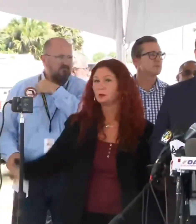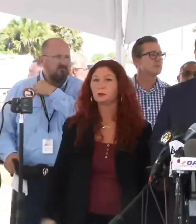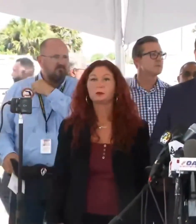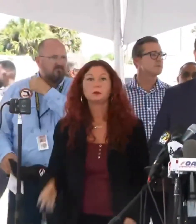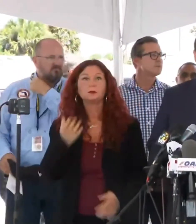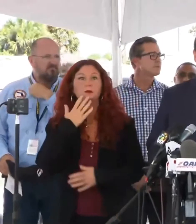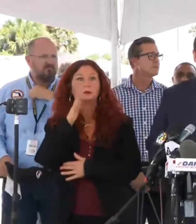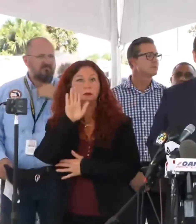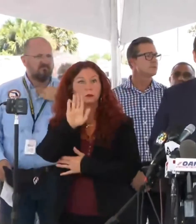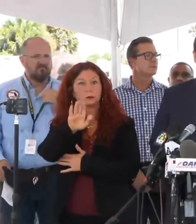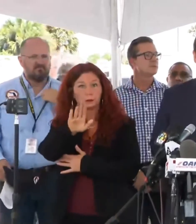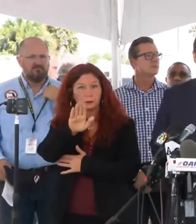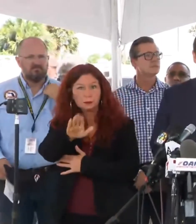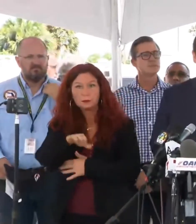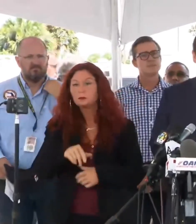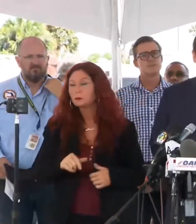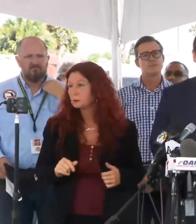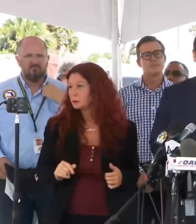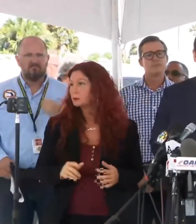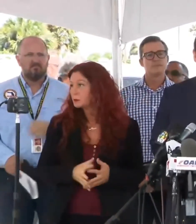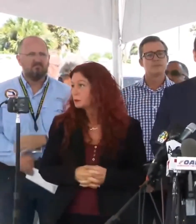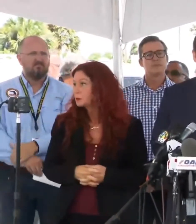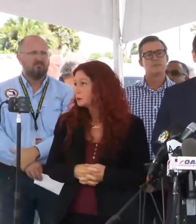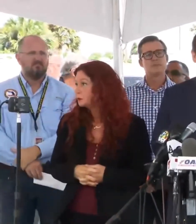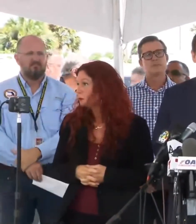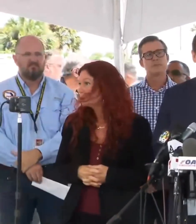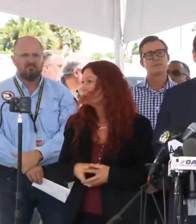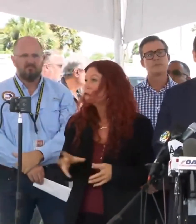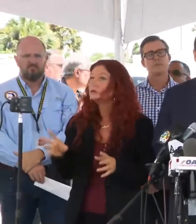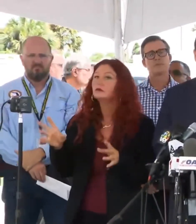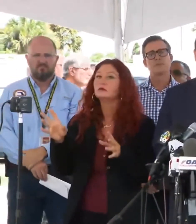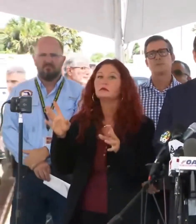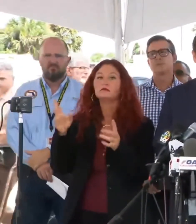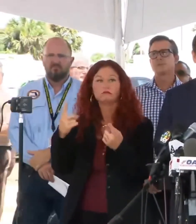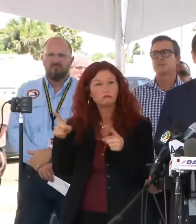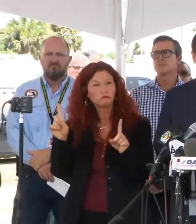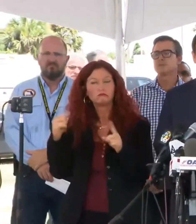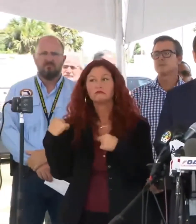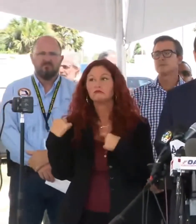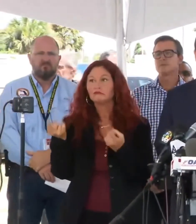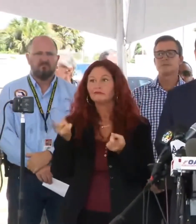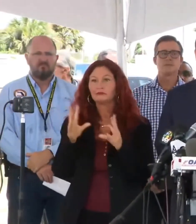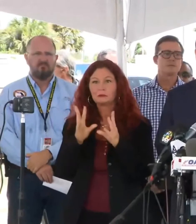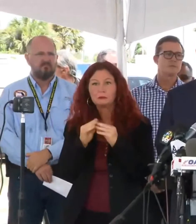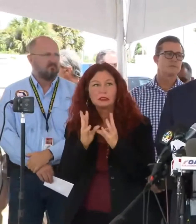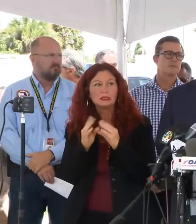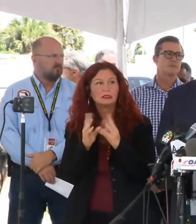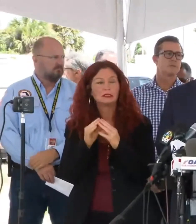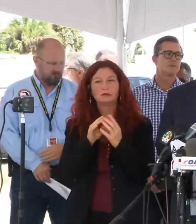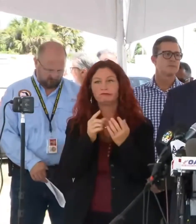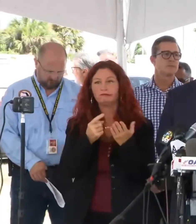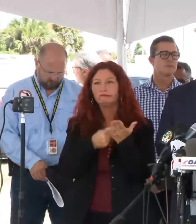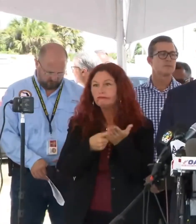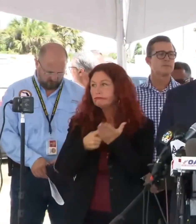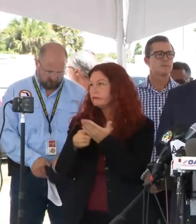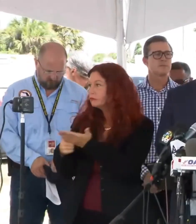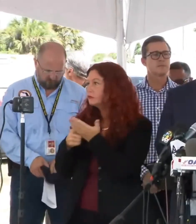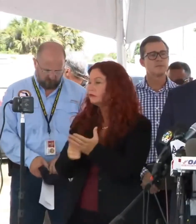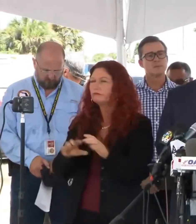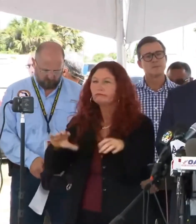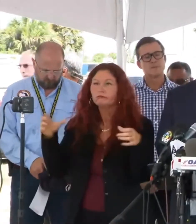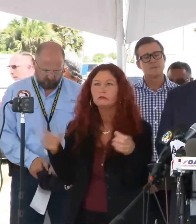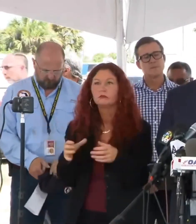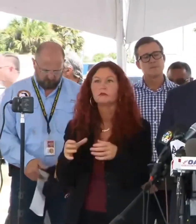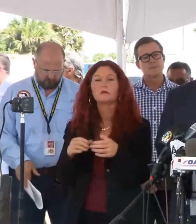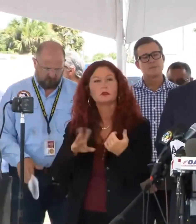Good afternoon. I've been able to meet with a lot of our first responders, was able to go over with the fire